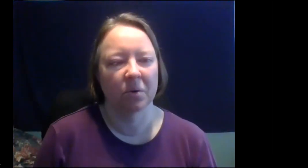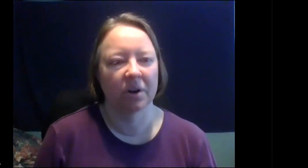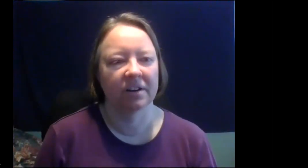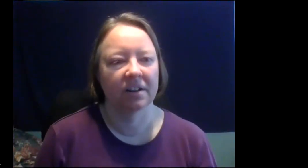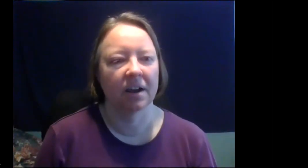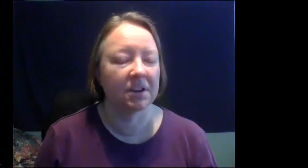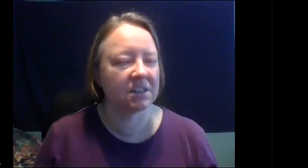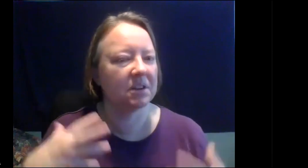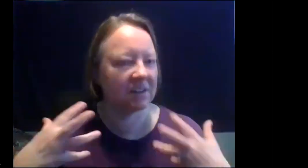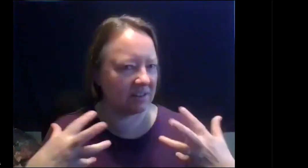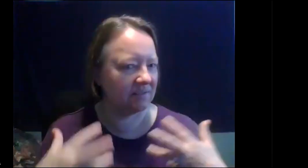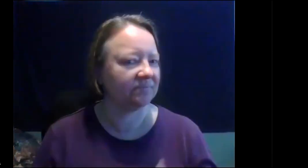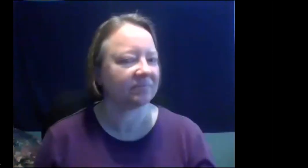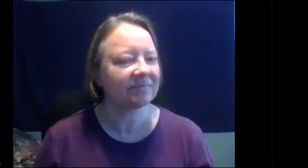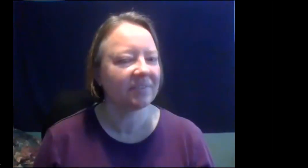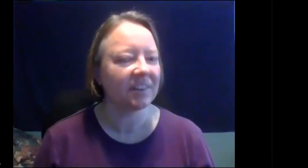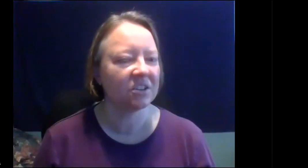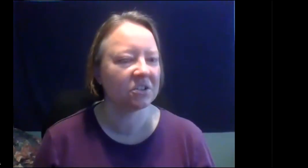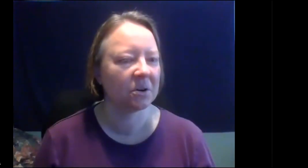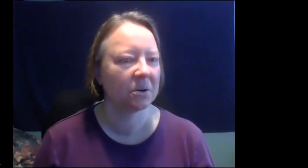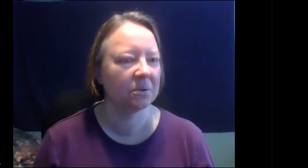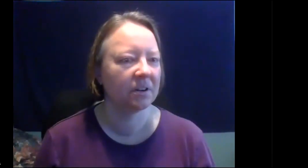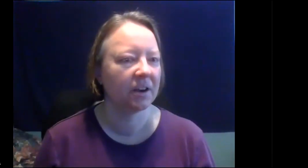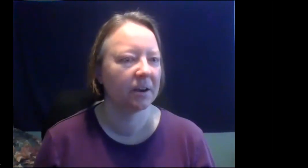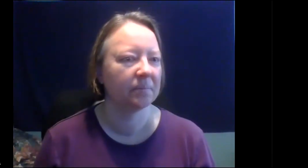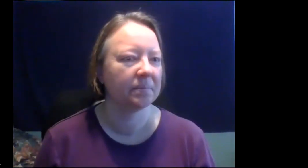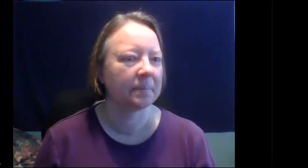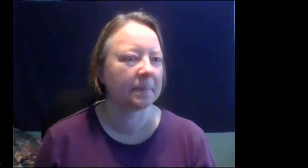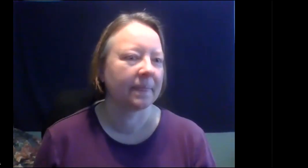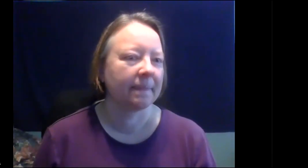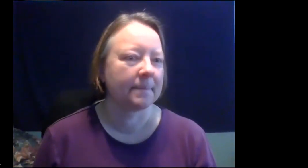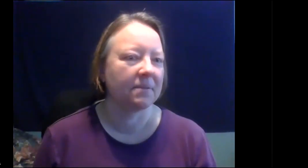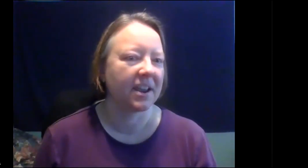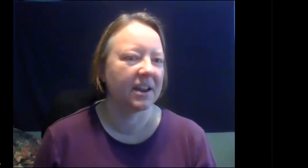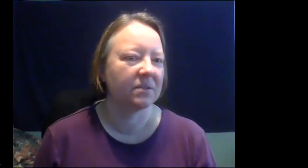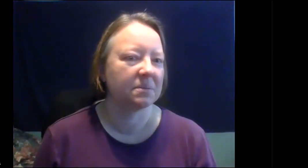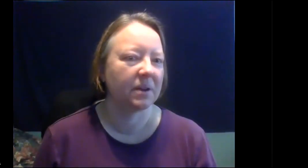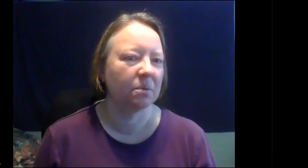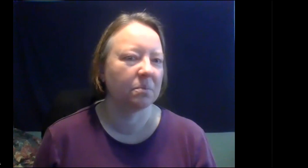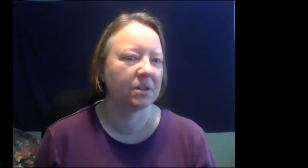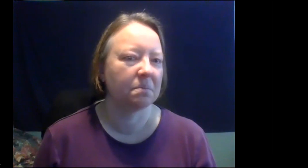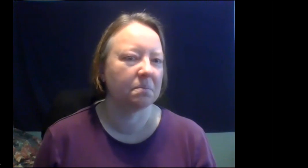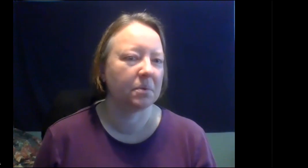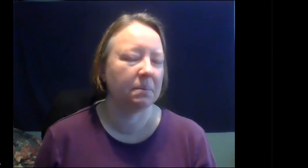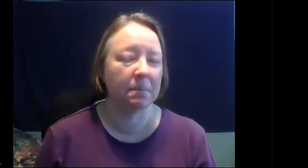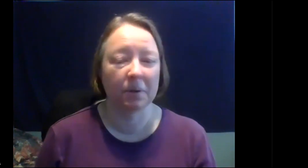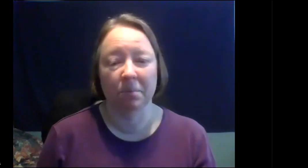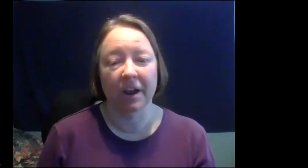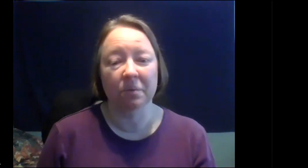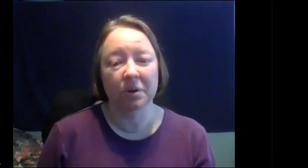more intimate. So if I could have some help with putting people in breakout